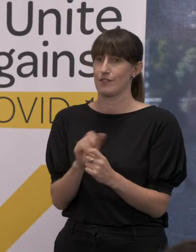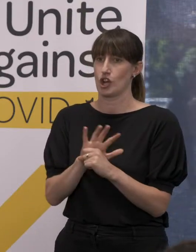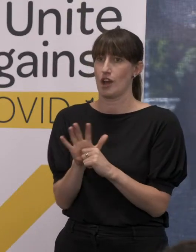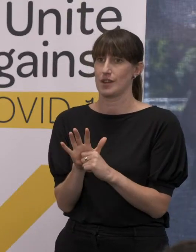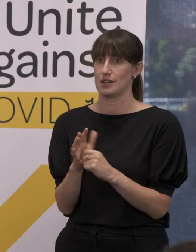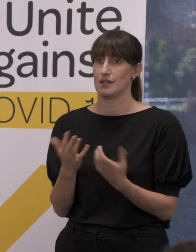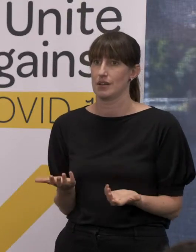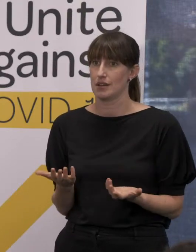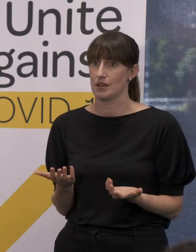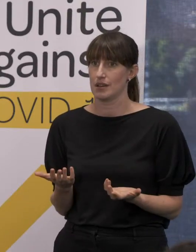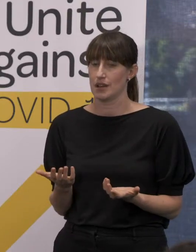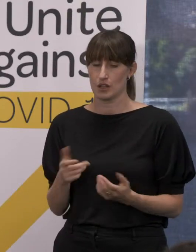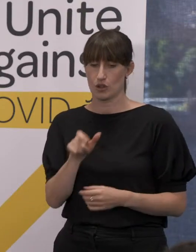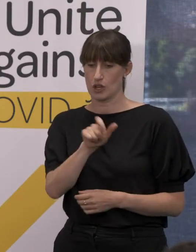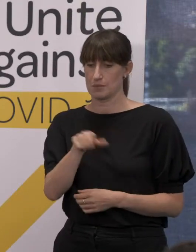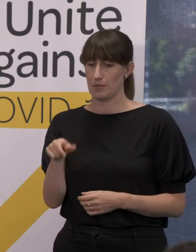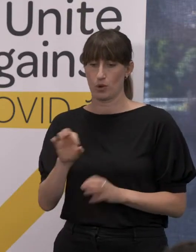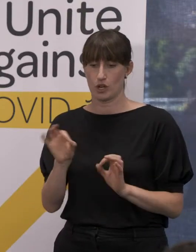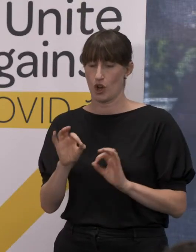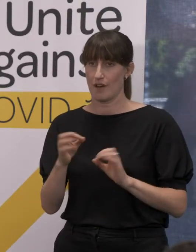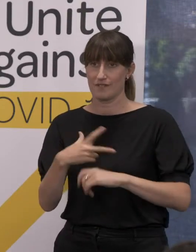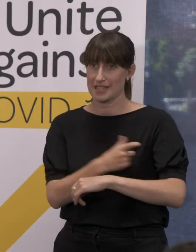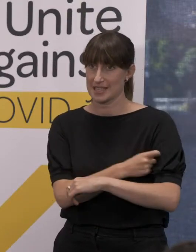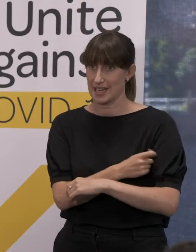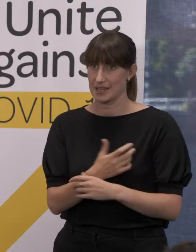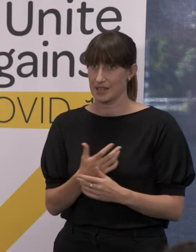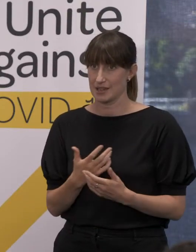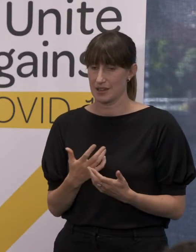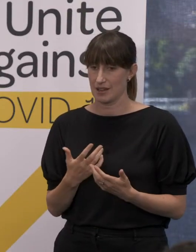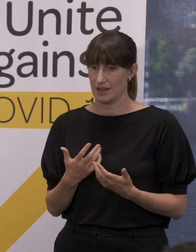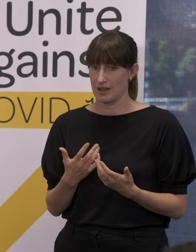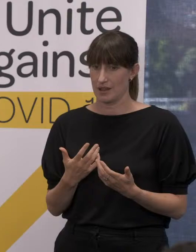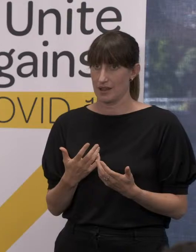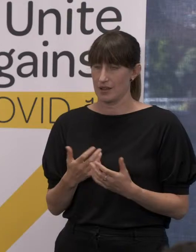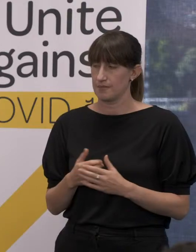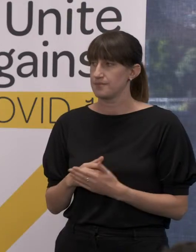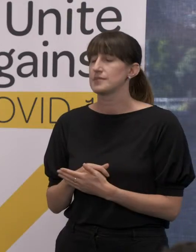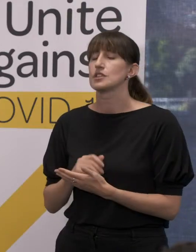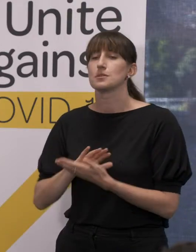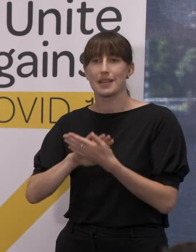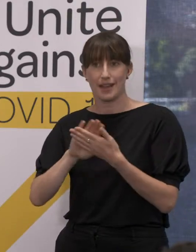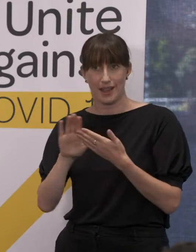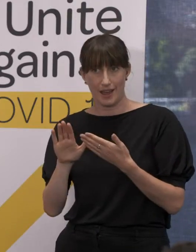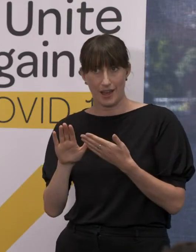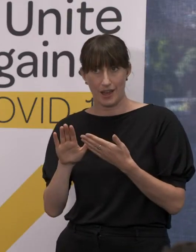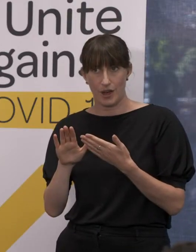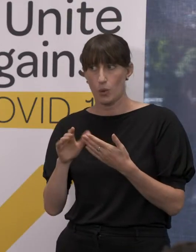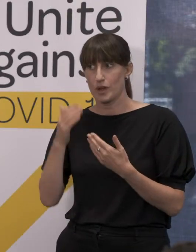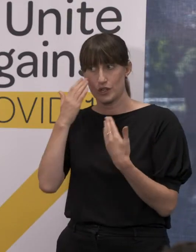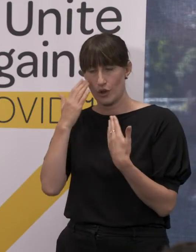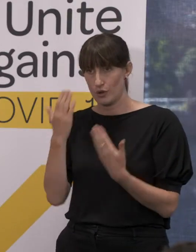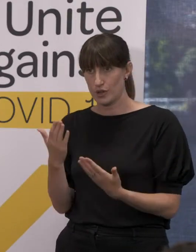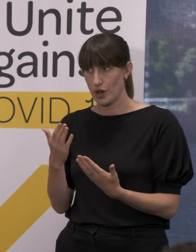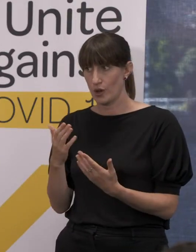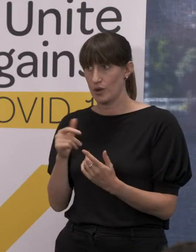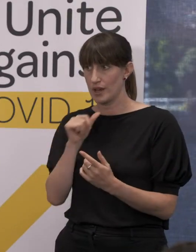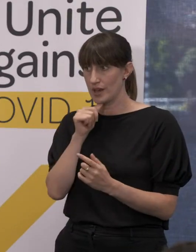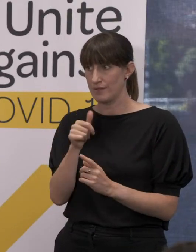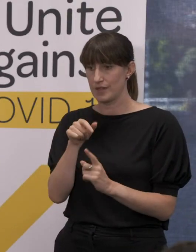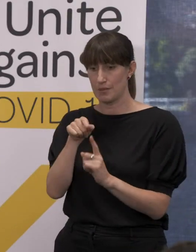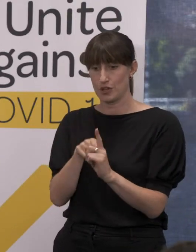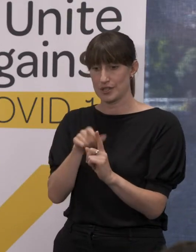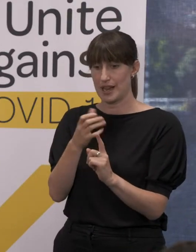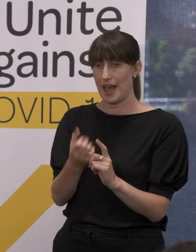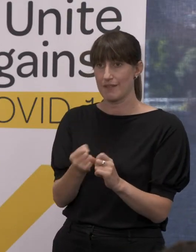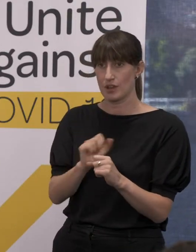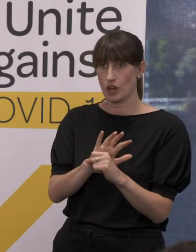these people who haven't been vaccinated and aren't protected? Just to be clear, that we don't know if there's any association between the case we're reporting today and any of